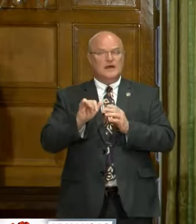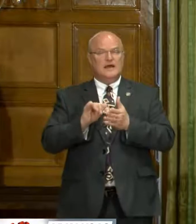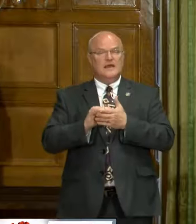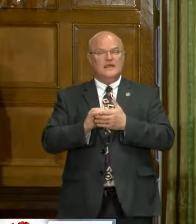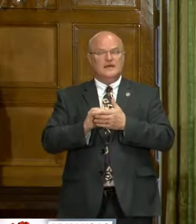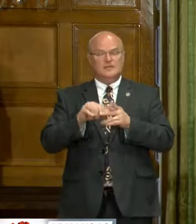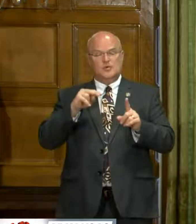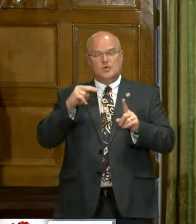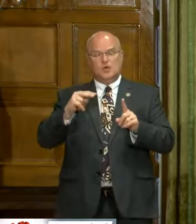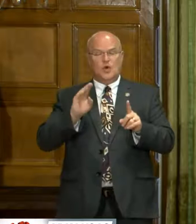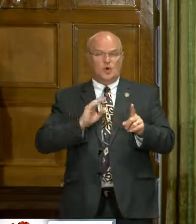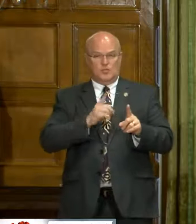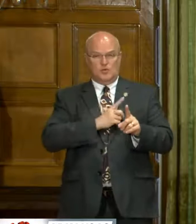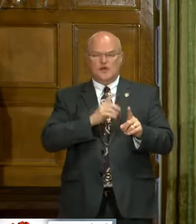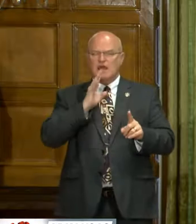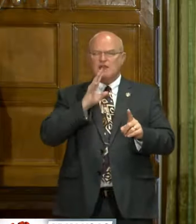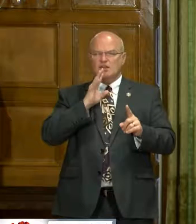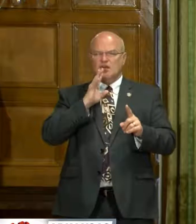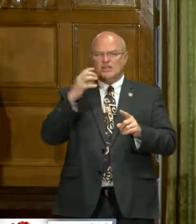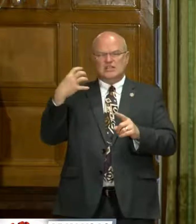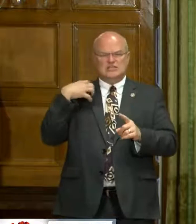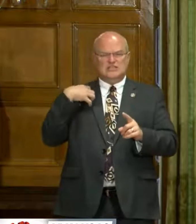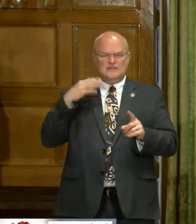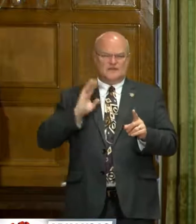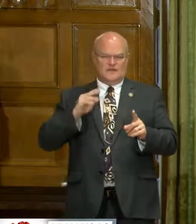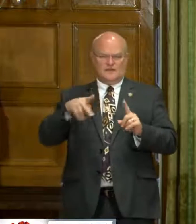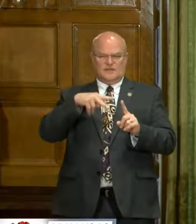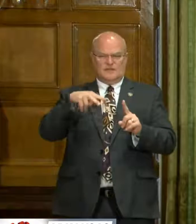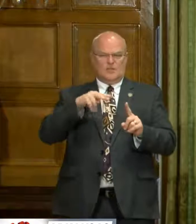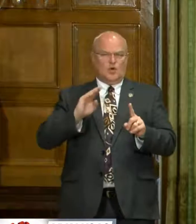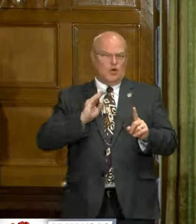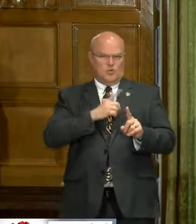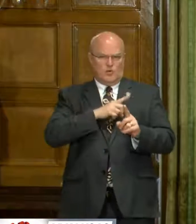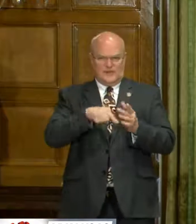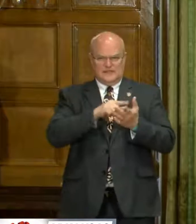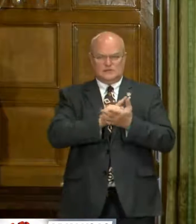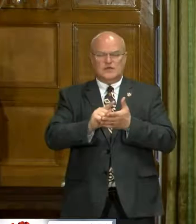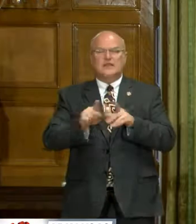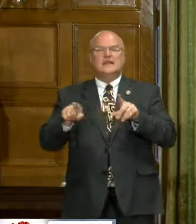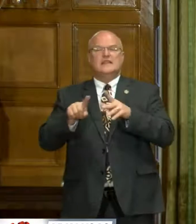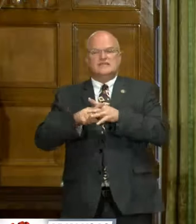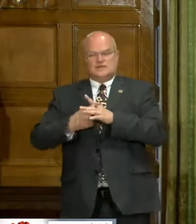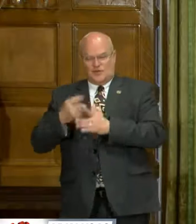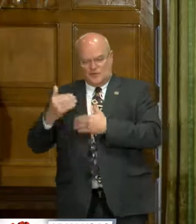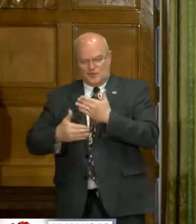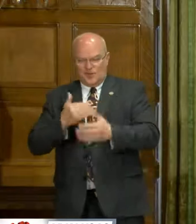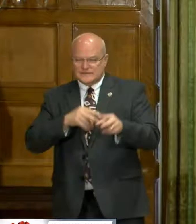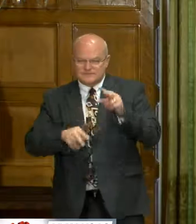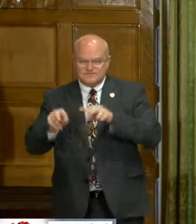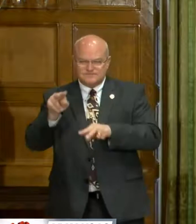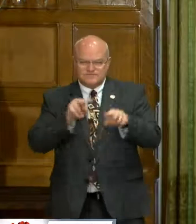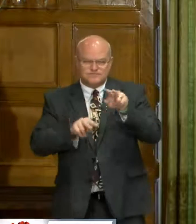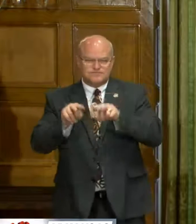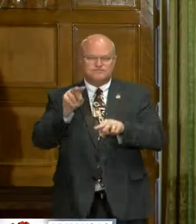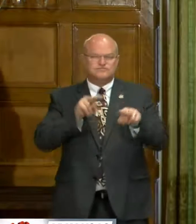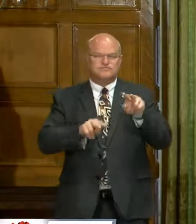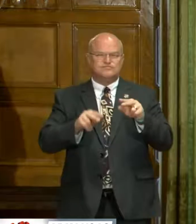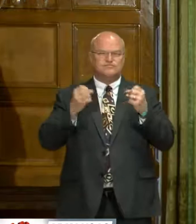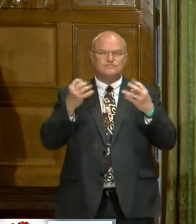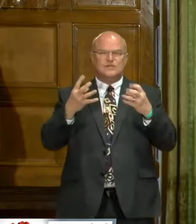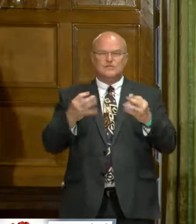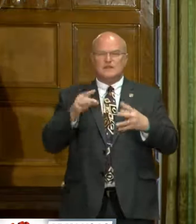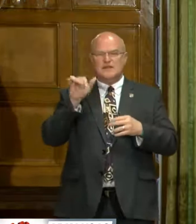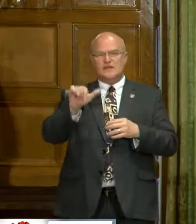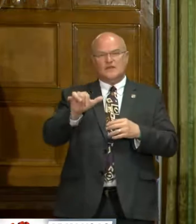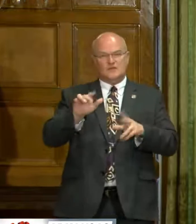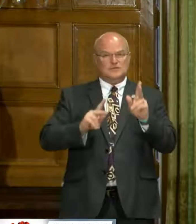the parole board. I talked to the chief of the parole board this last week. They've already started that process. They've gone through a large